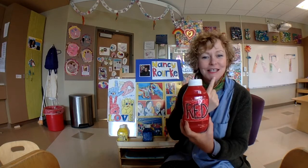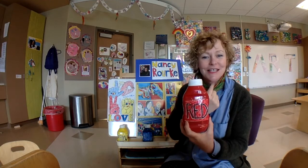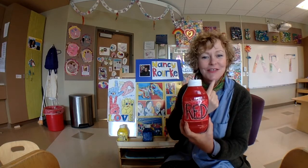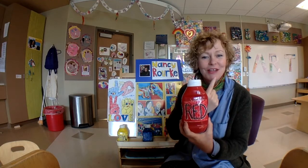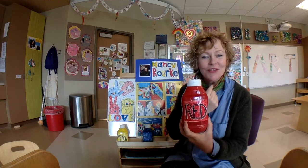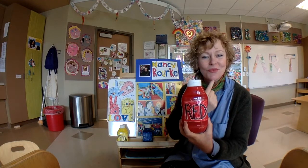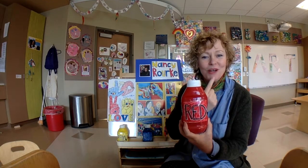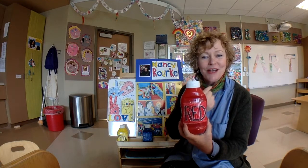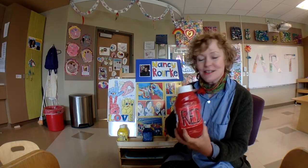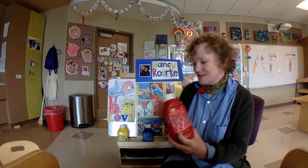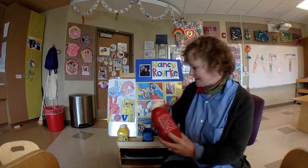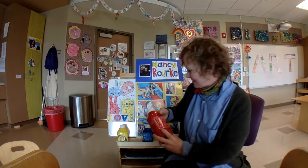That's red.